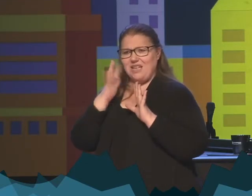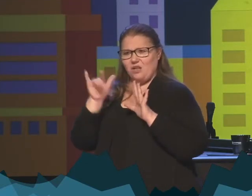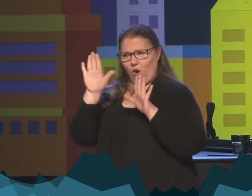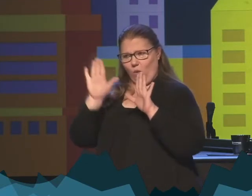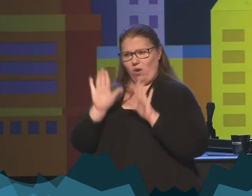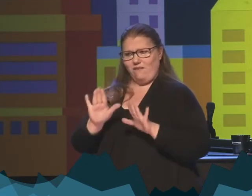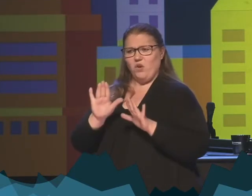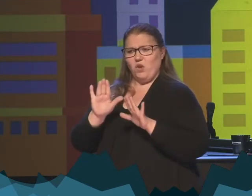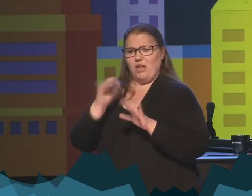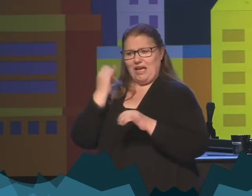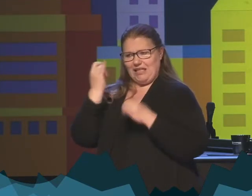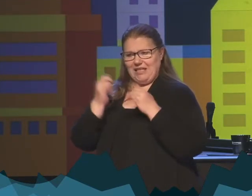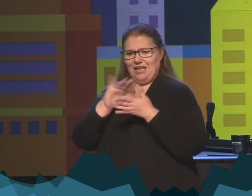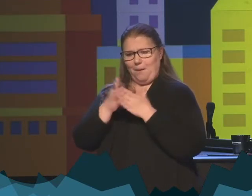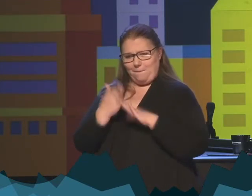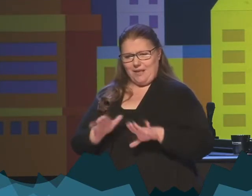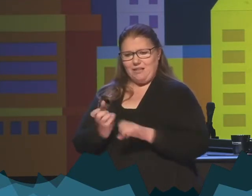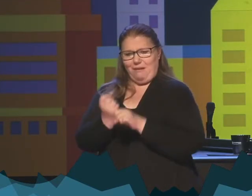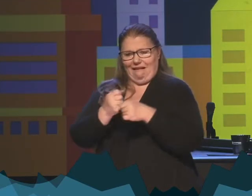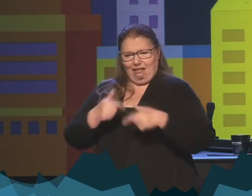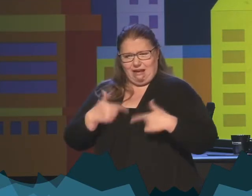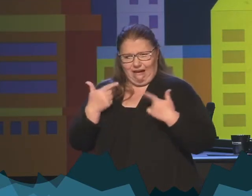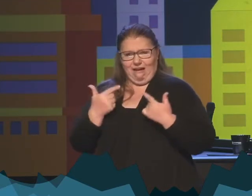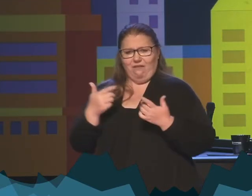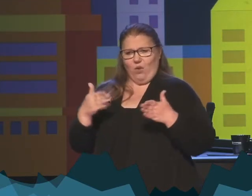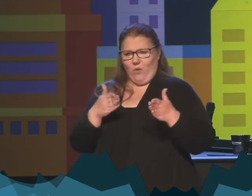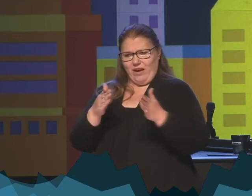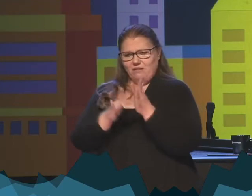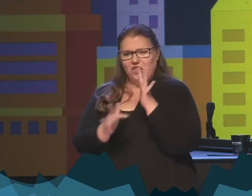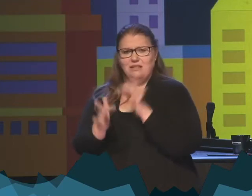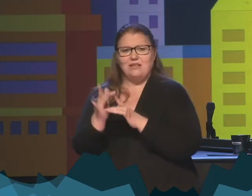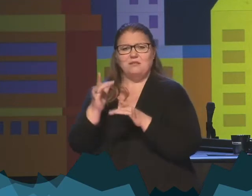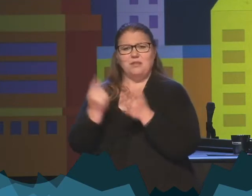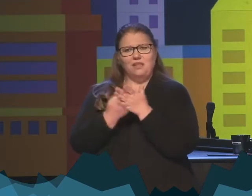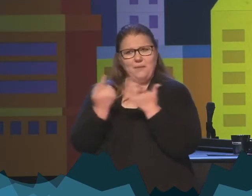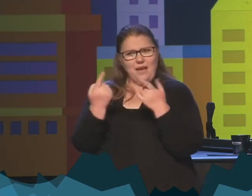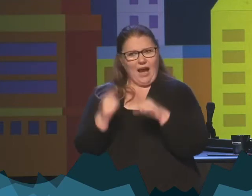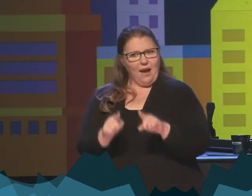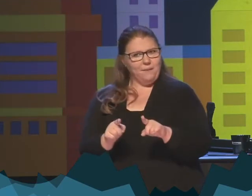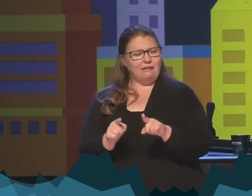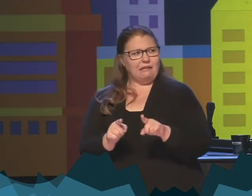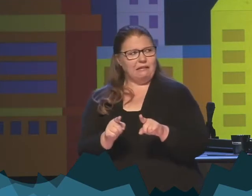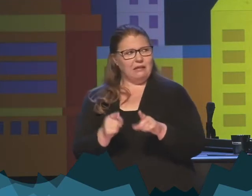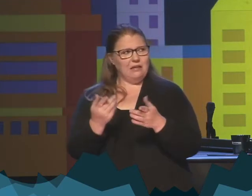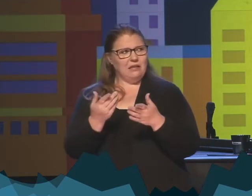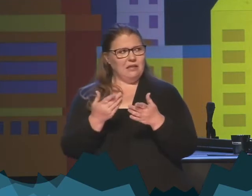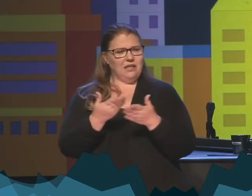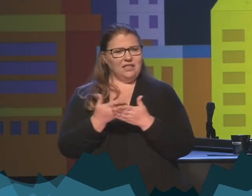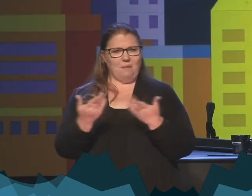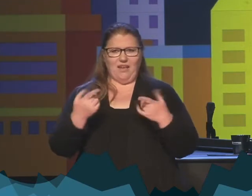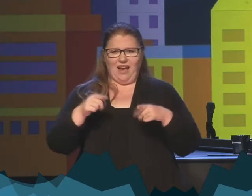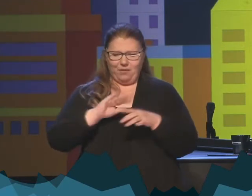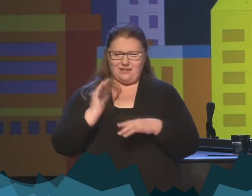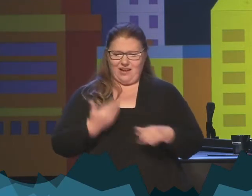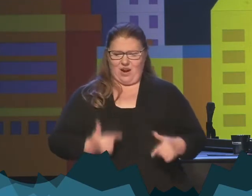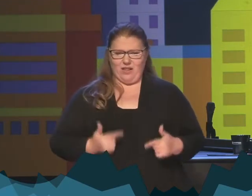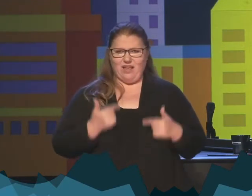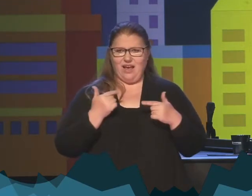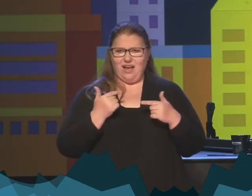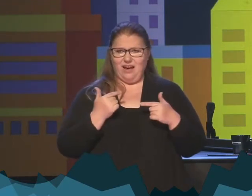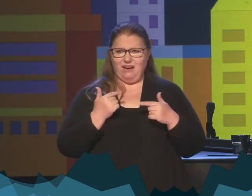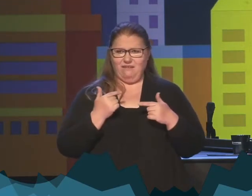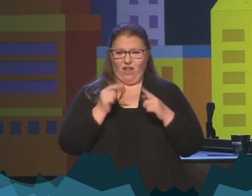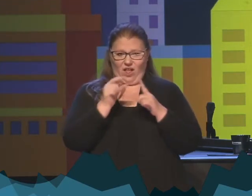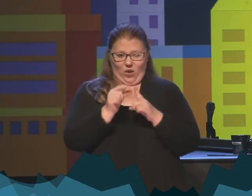this peacemaking life, this way of Jesus, but then something happens, something comes into our life. You know, the words here